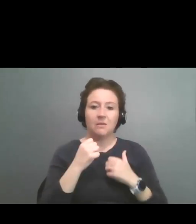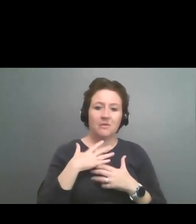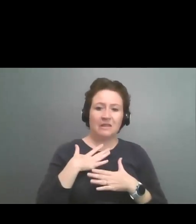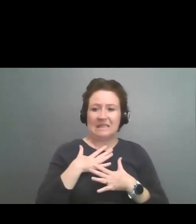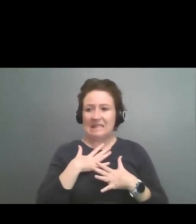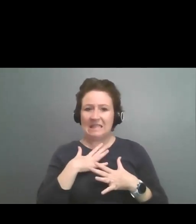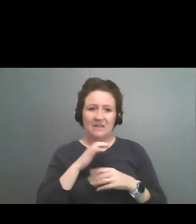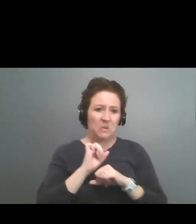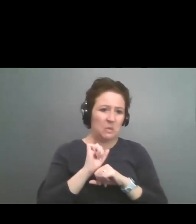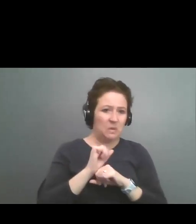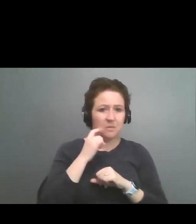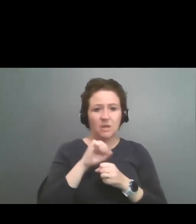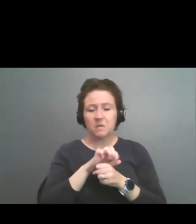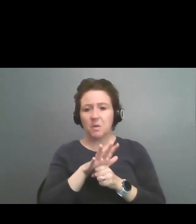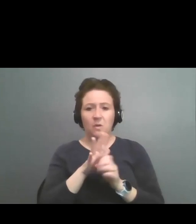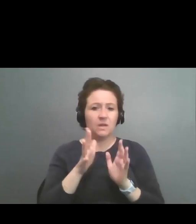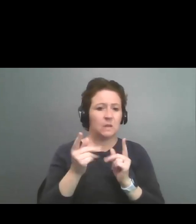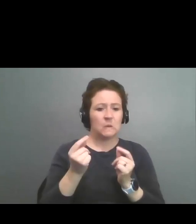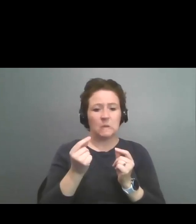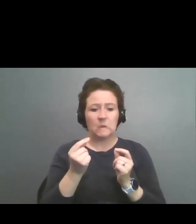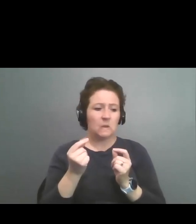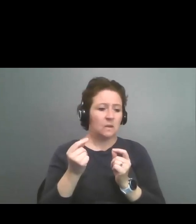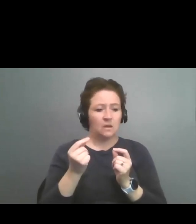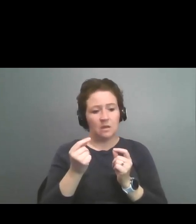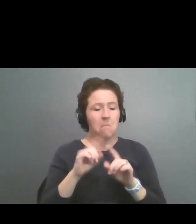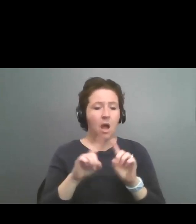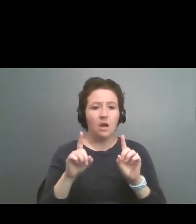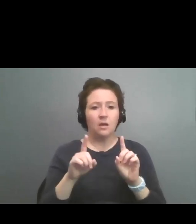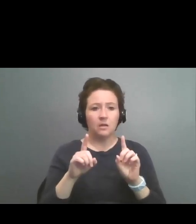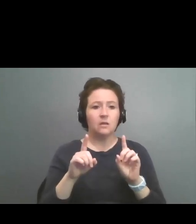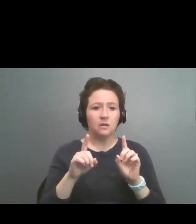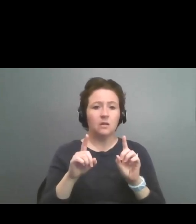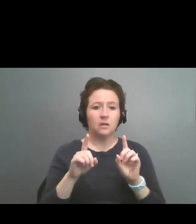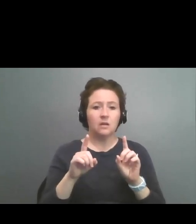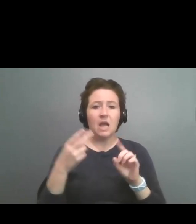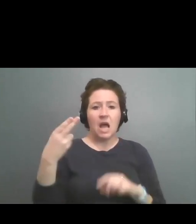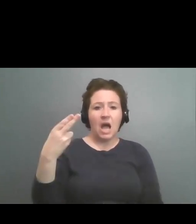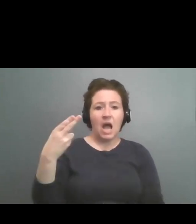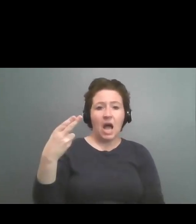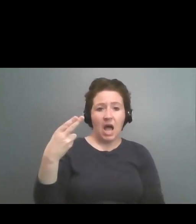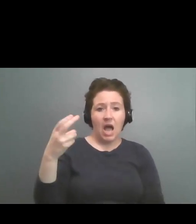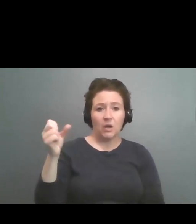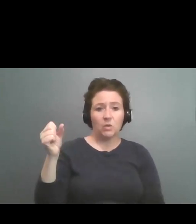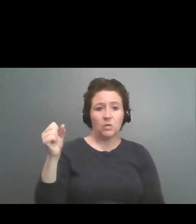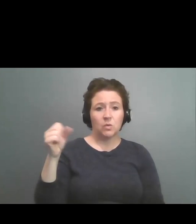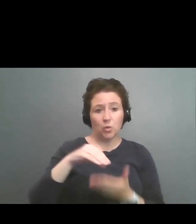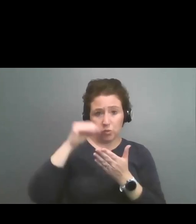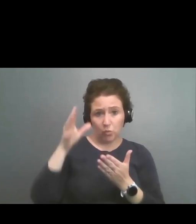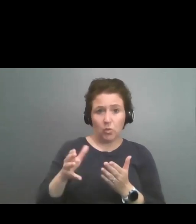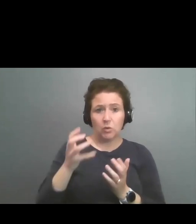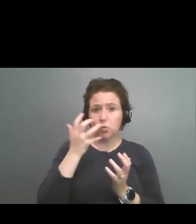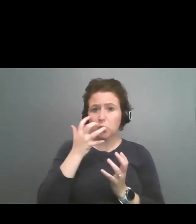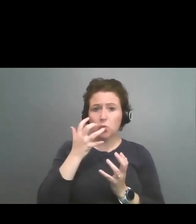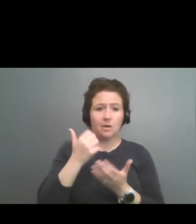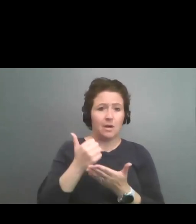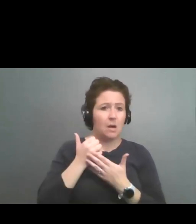working because of the COVID, but the high schoolers have been a tremendous help to